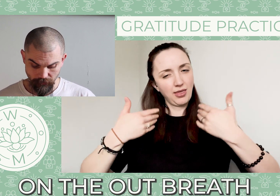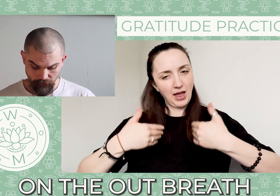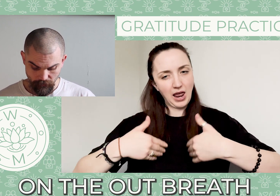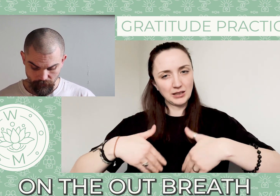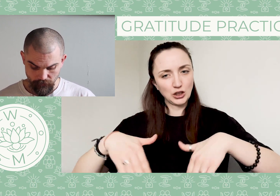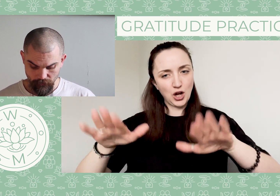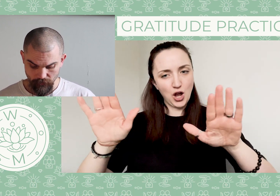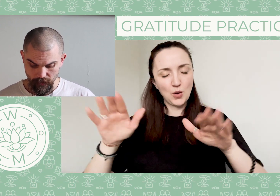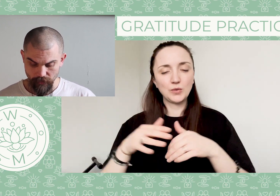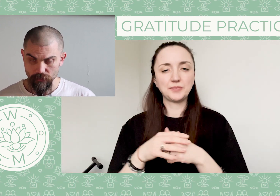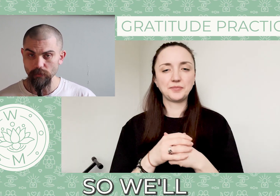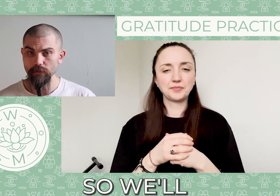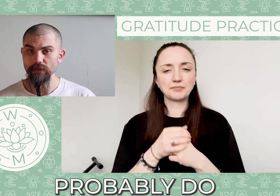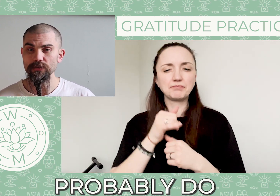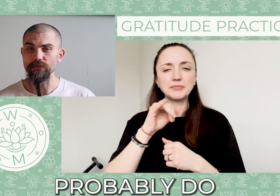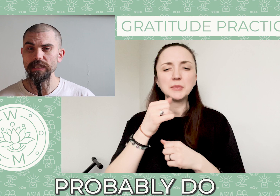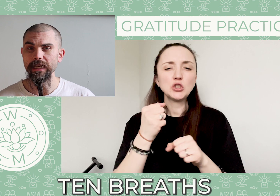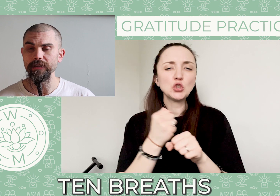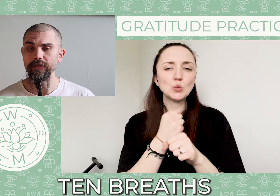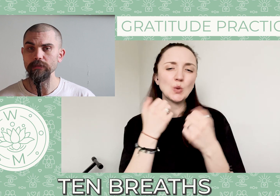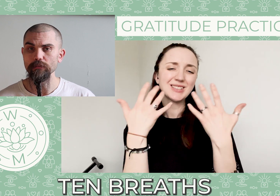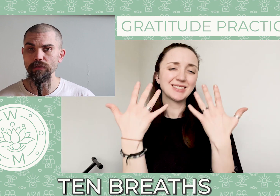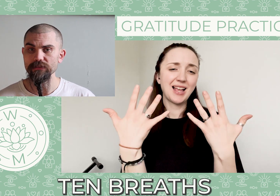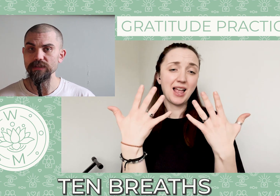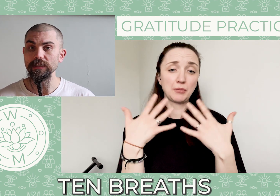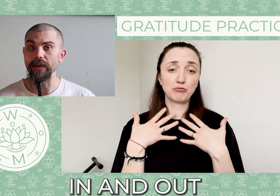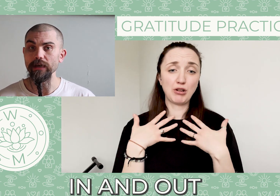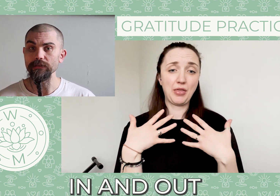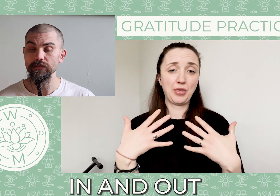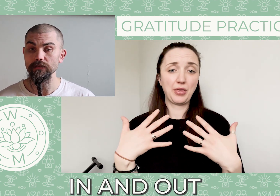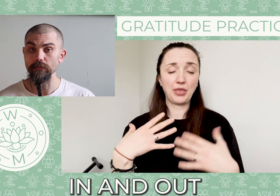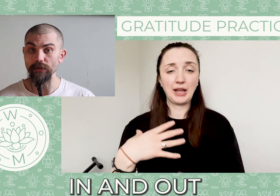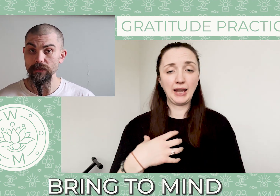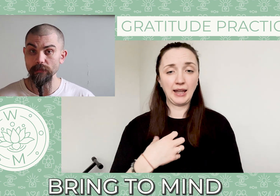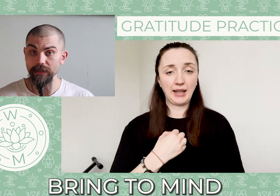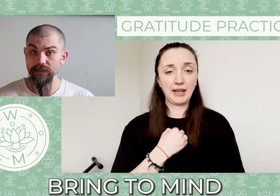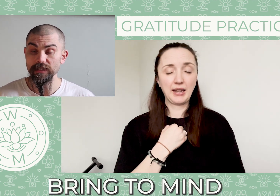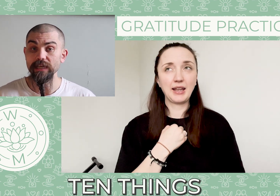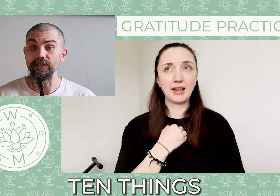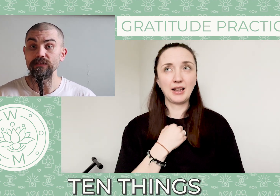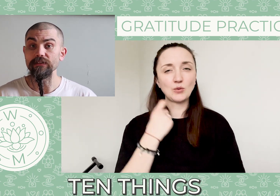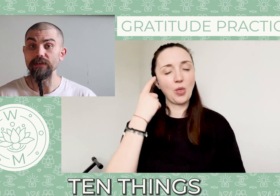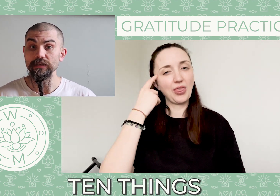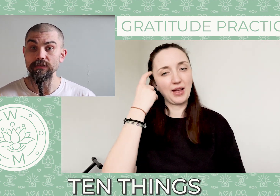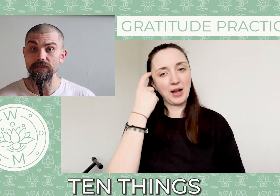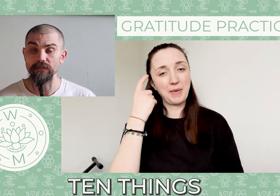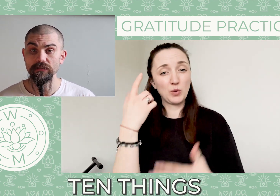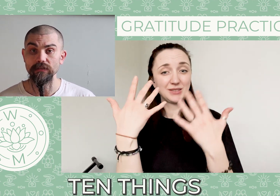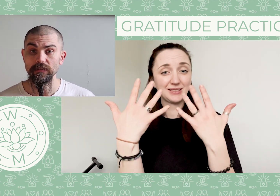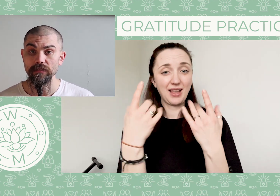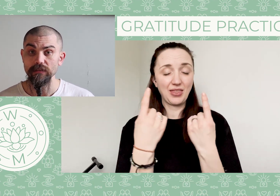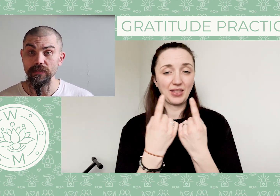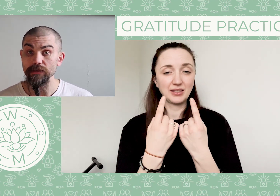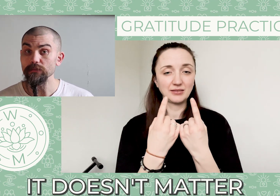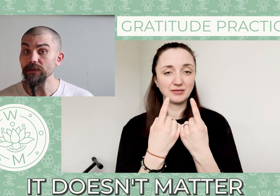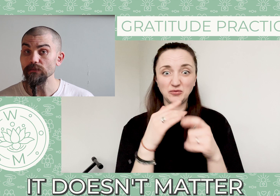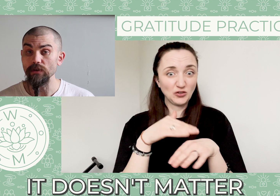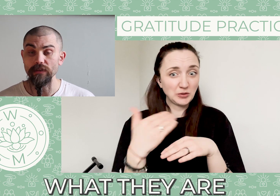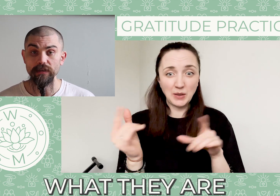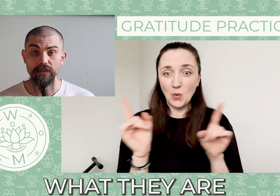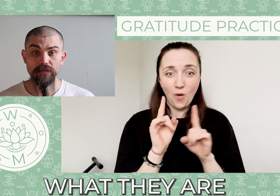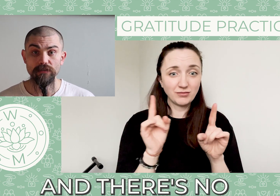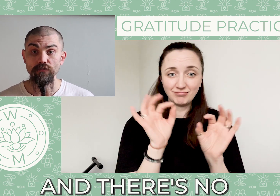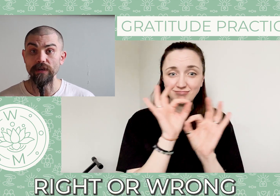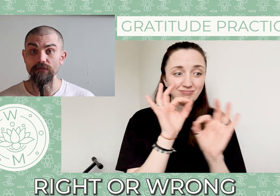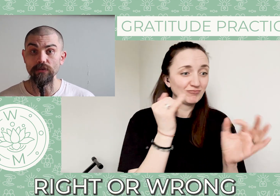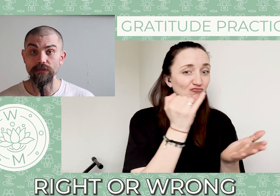out-breath. So we'll probably do 10 breaths in and out. Bring to mind 10 things. And it doesn't matter